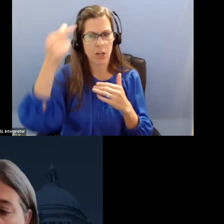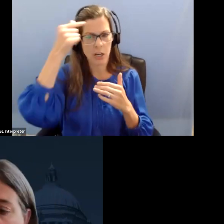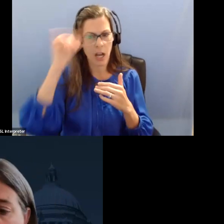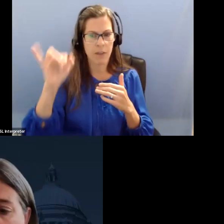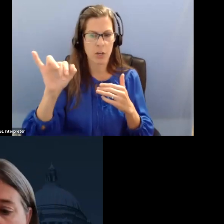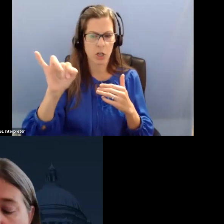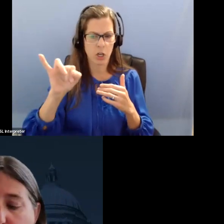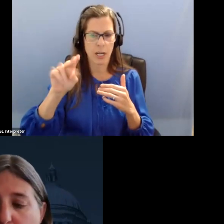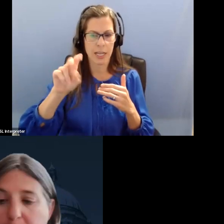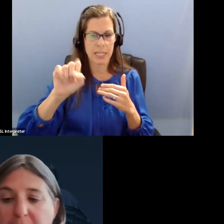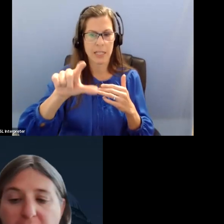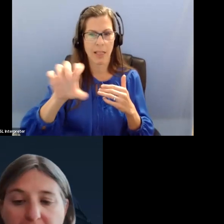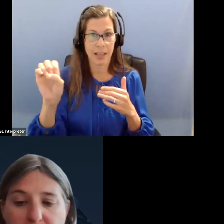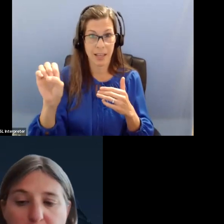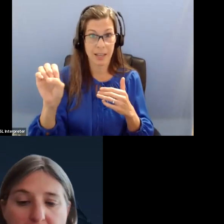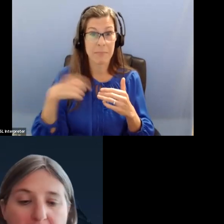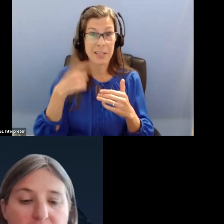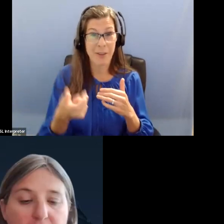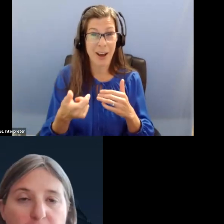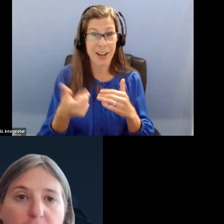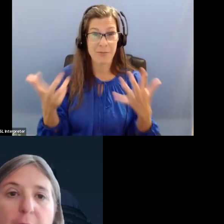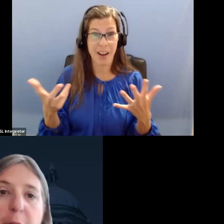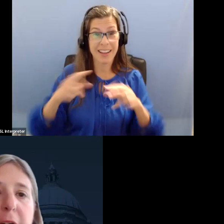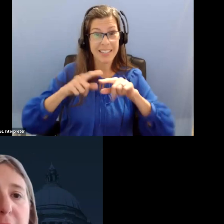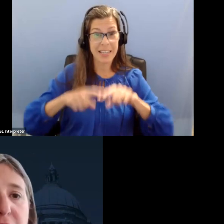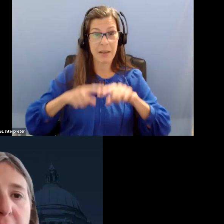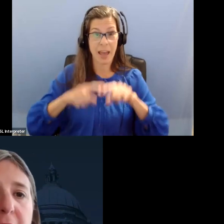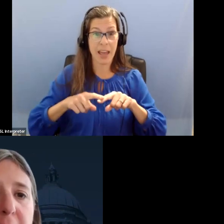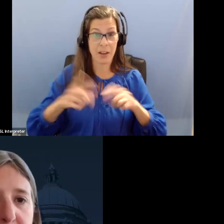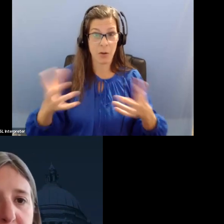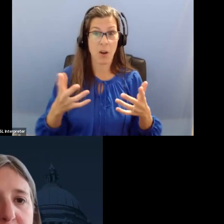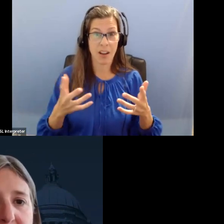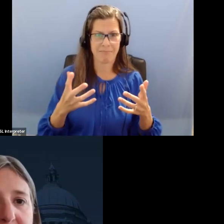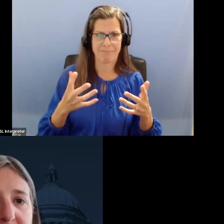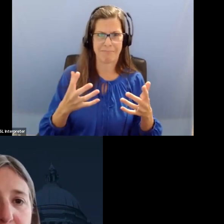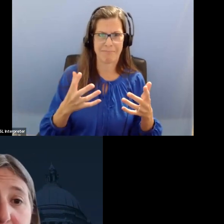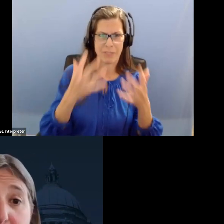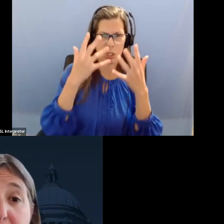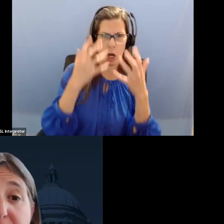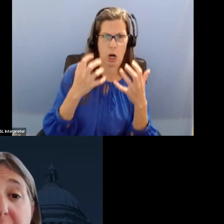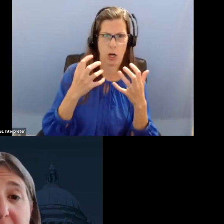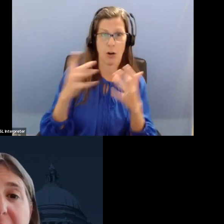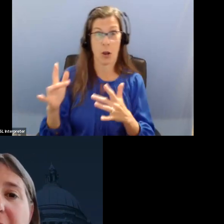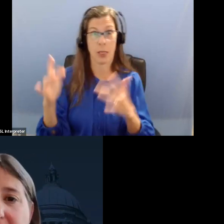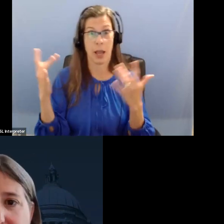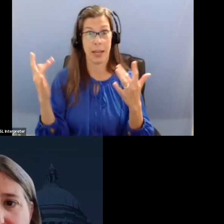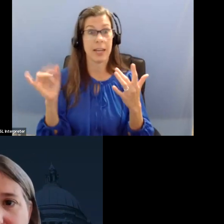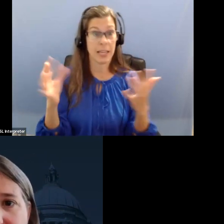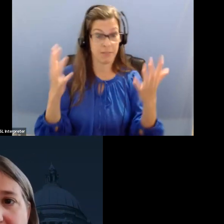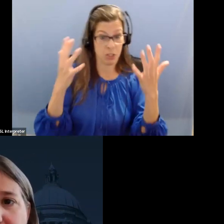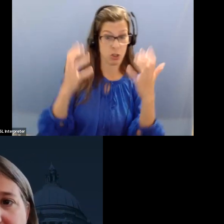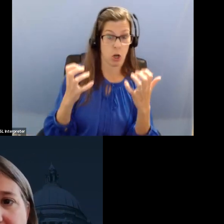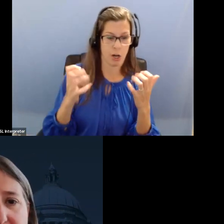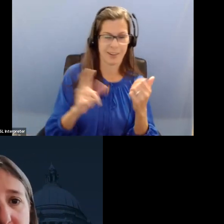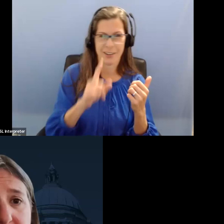In terms of what do I binge? I think it depends on if you want to go dark or you want to go light. So if you want to go dark, I